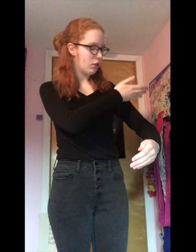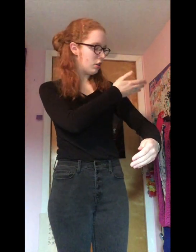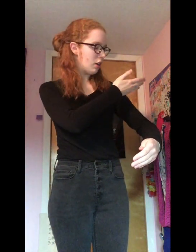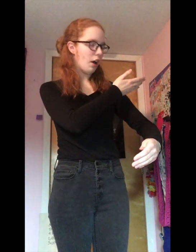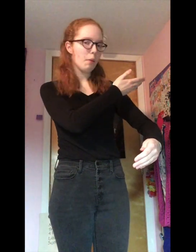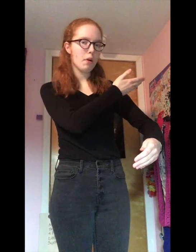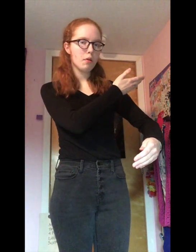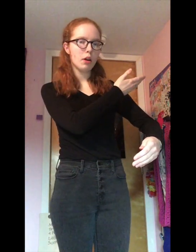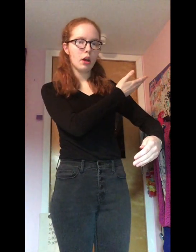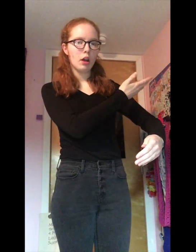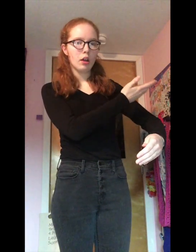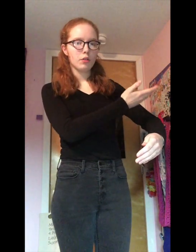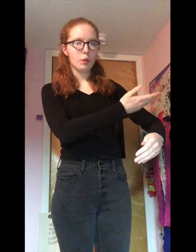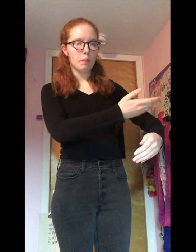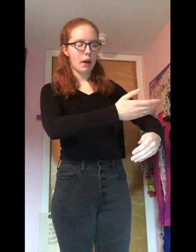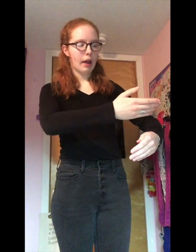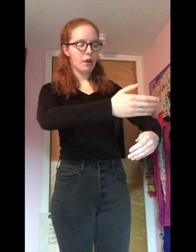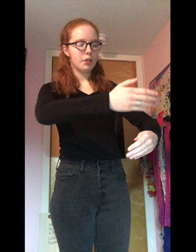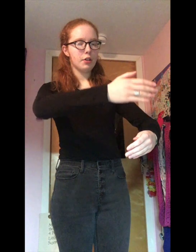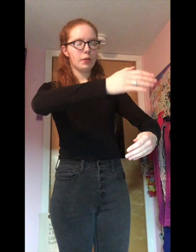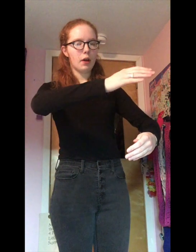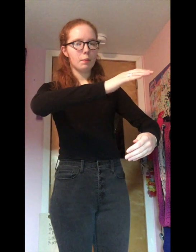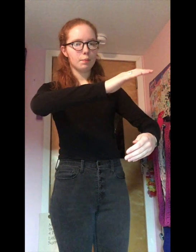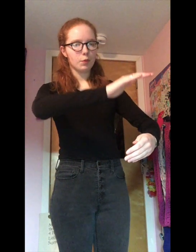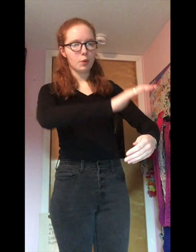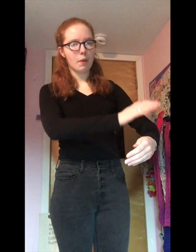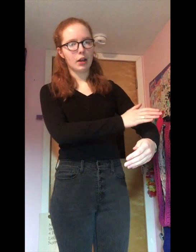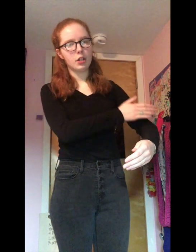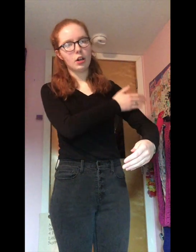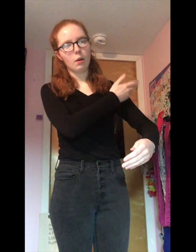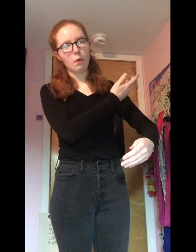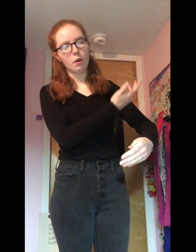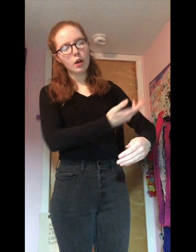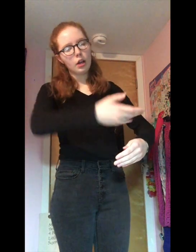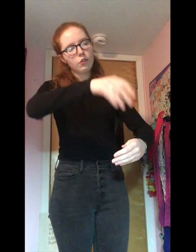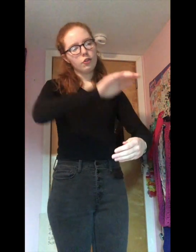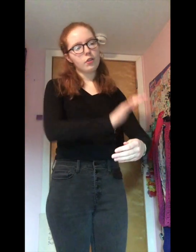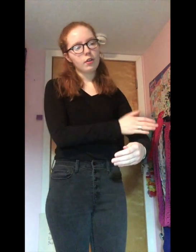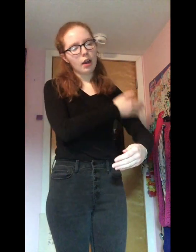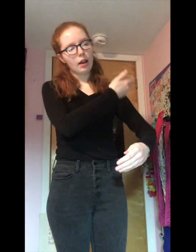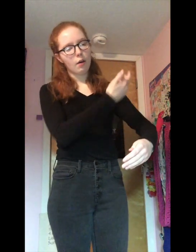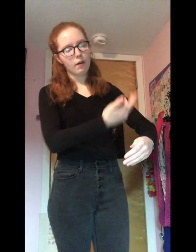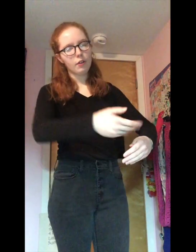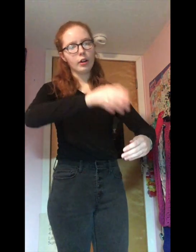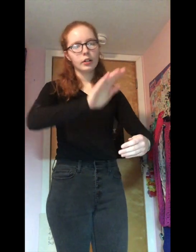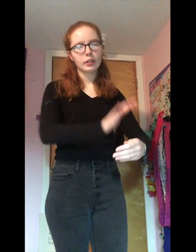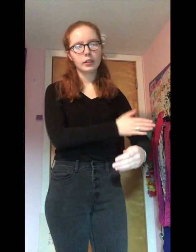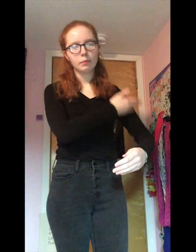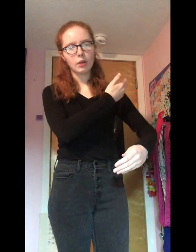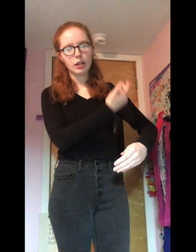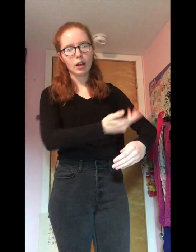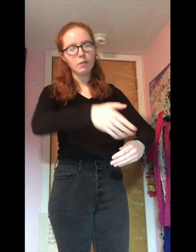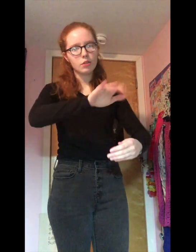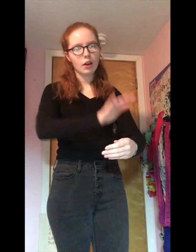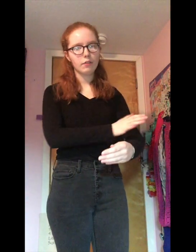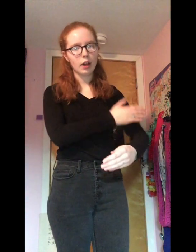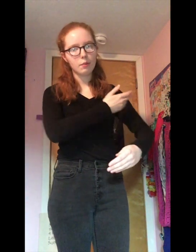to your elbow, sweep back out to your thumb, sweep back to your elbow. Just kind of however many times you have time to